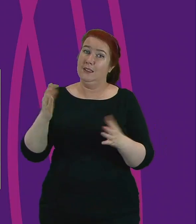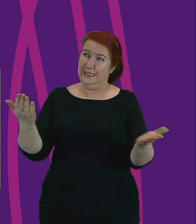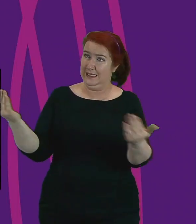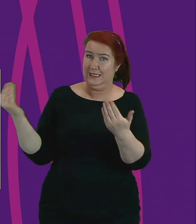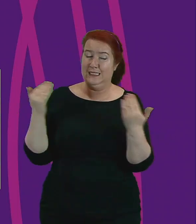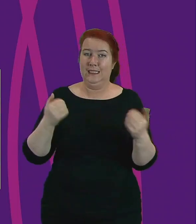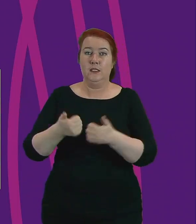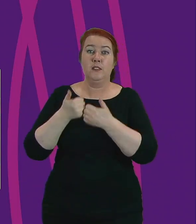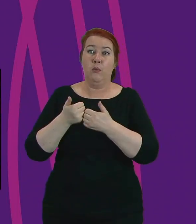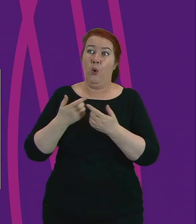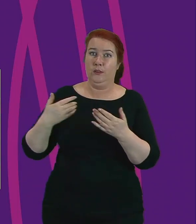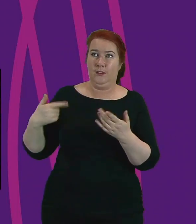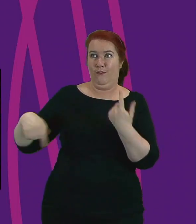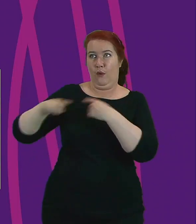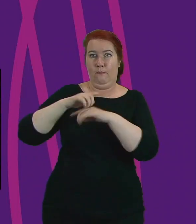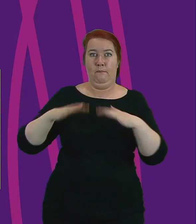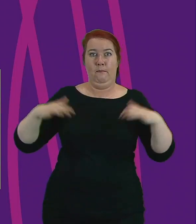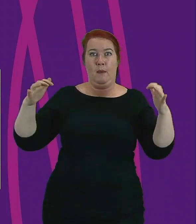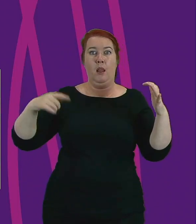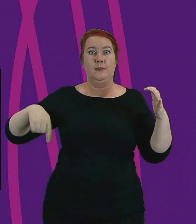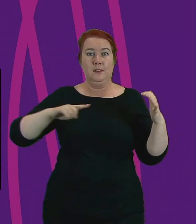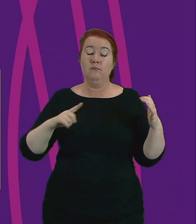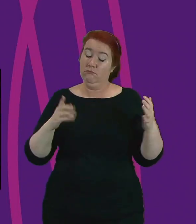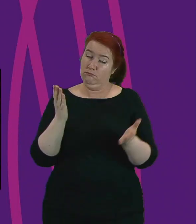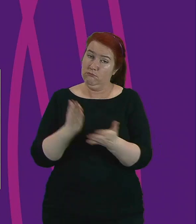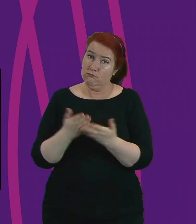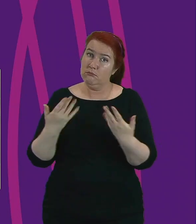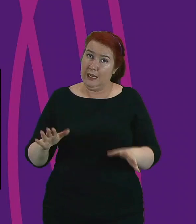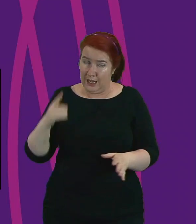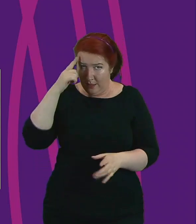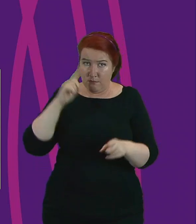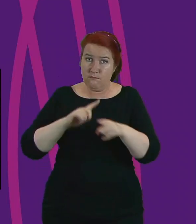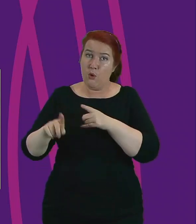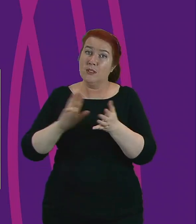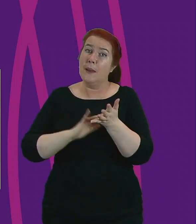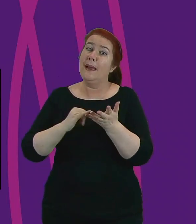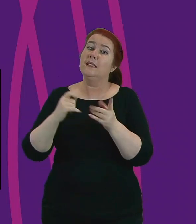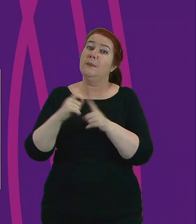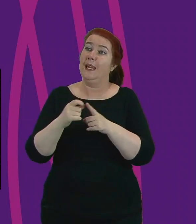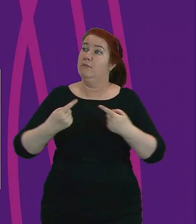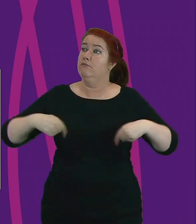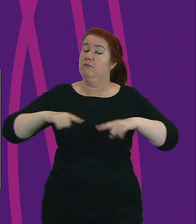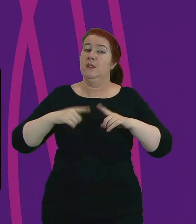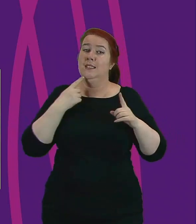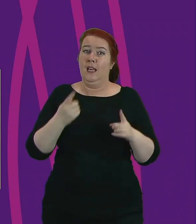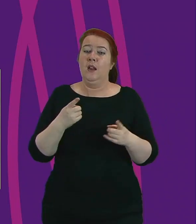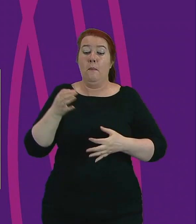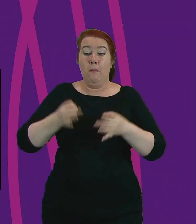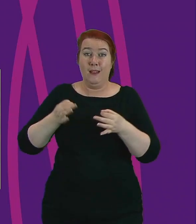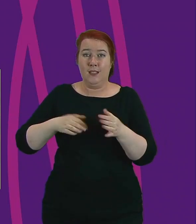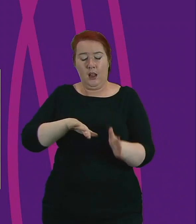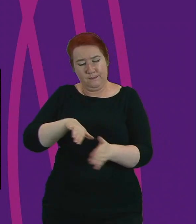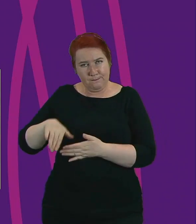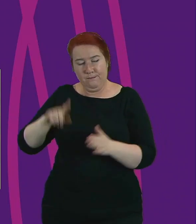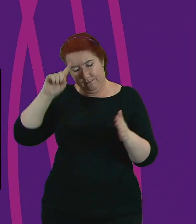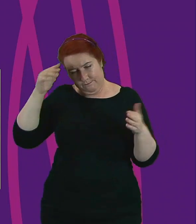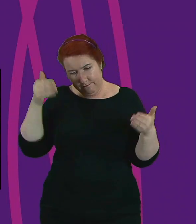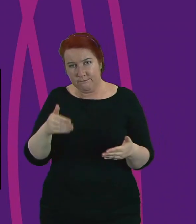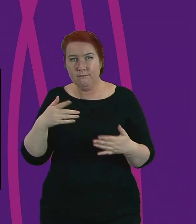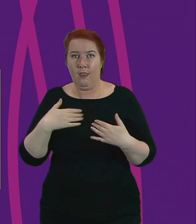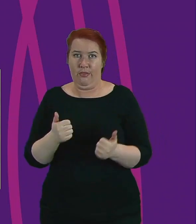Throughout the pandemic, I think we can all appreciate that the majority of MSPs have, for the most part, put political tribalism aside.